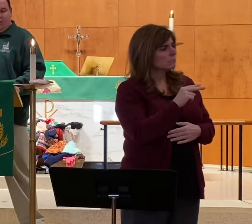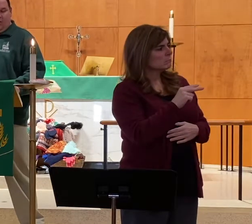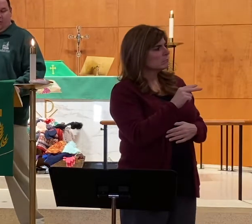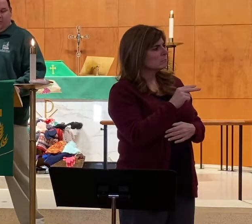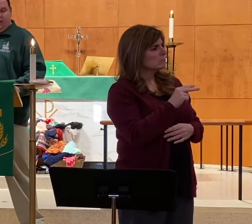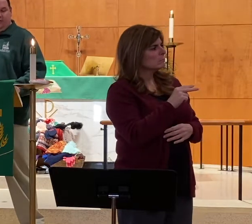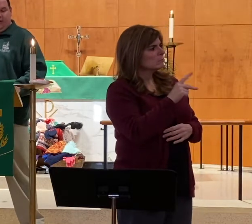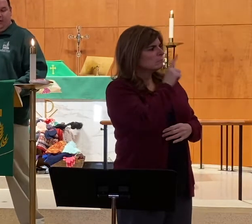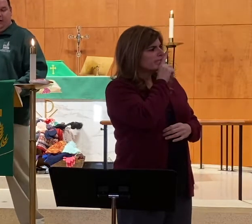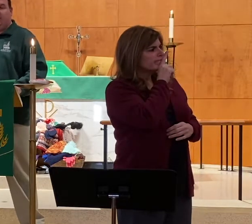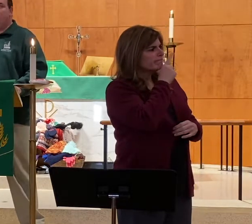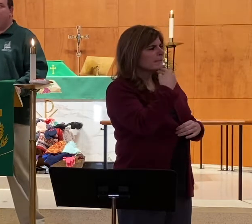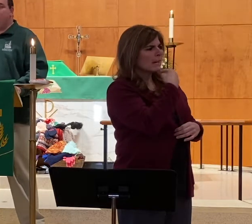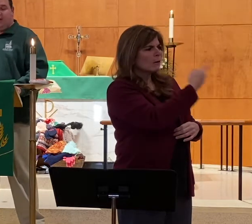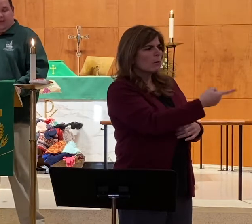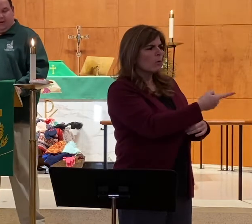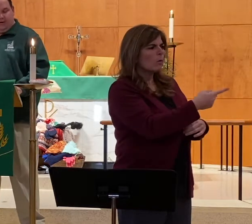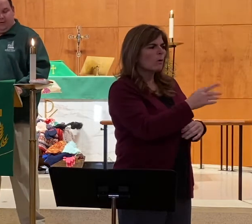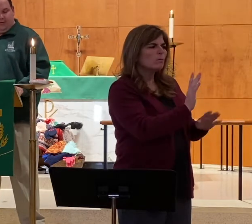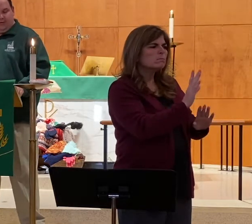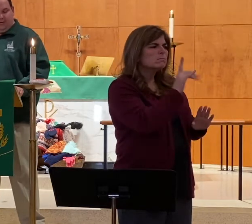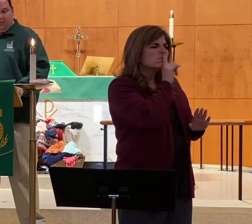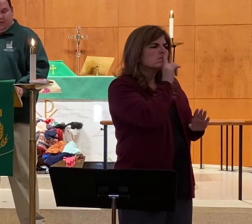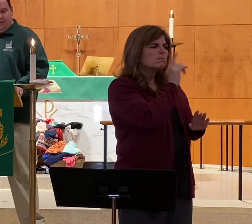did not call, my son. Lie down again."